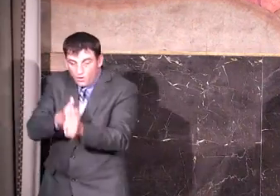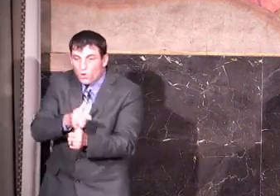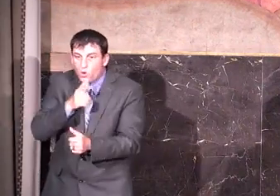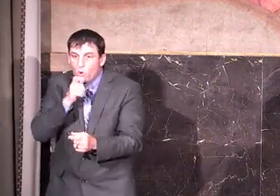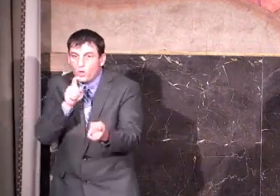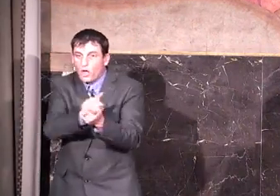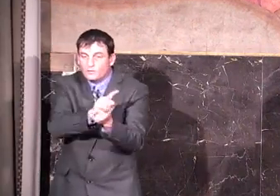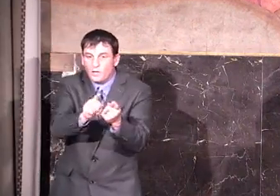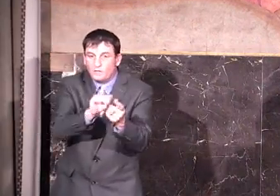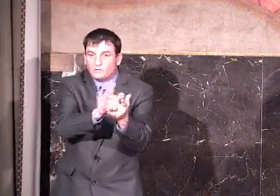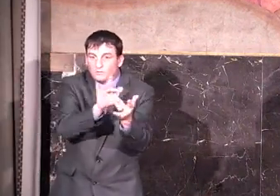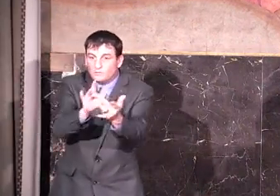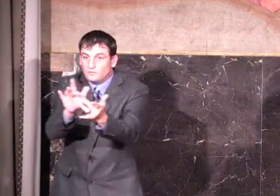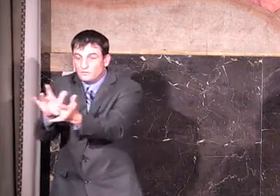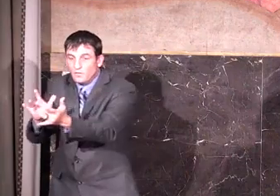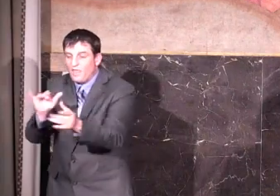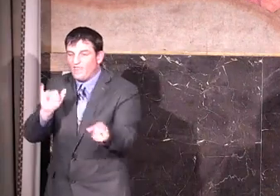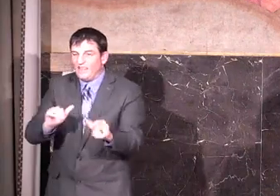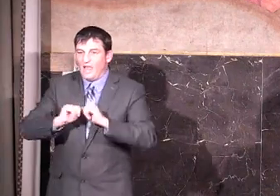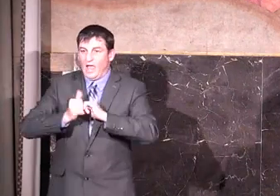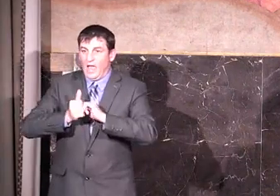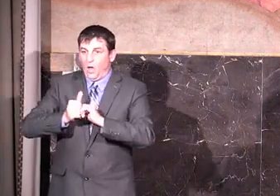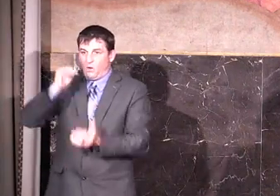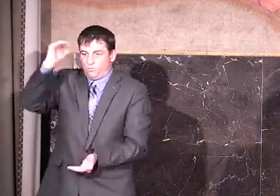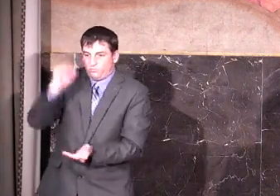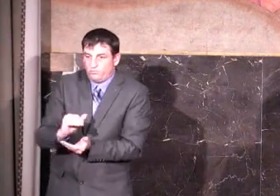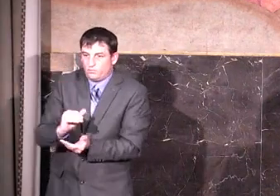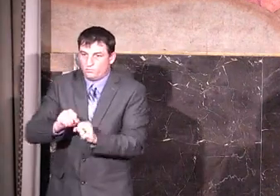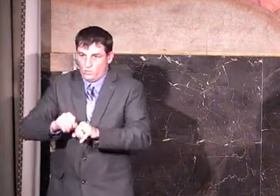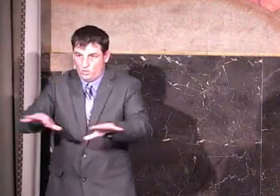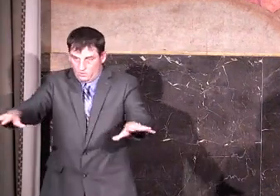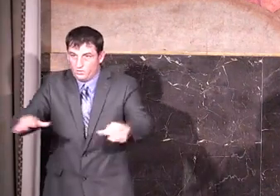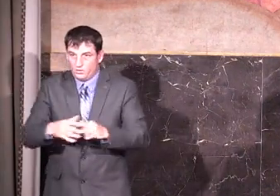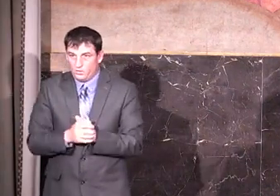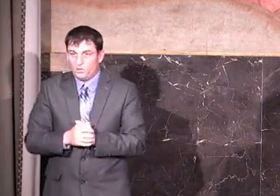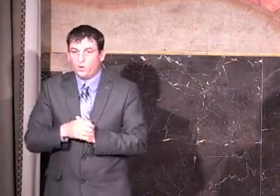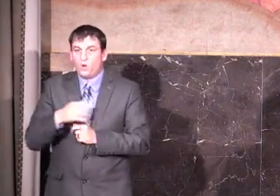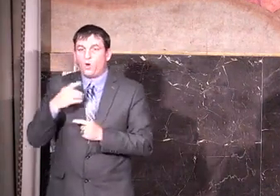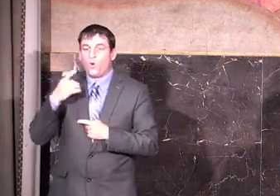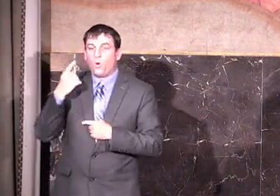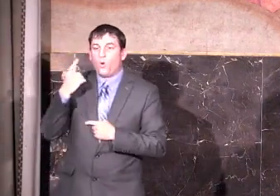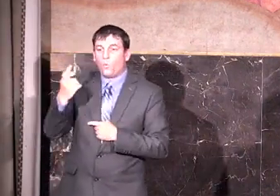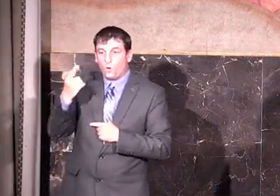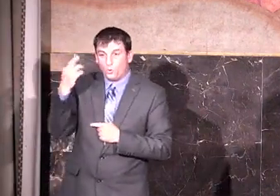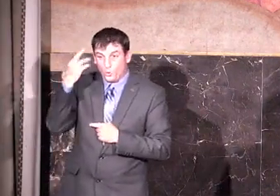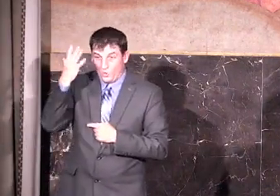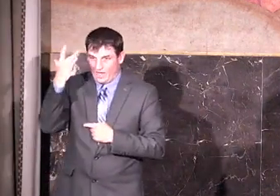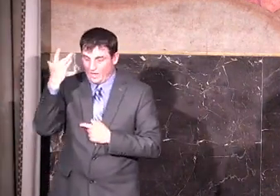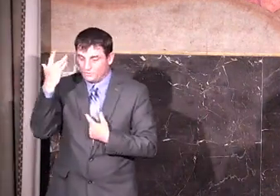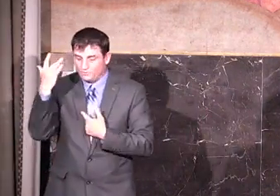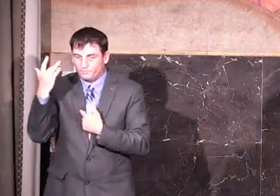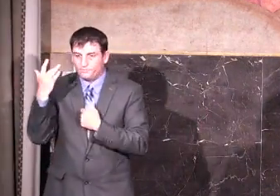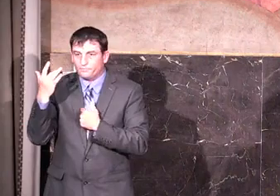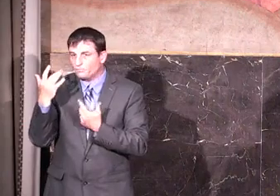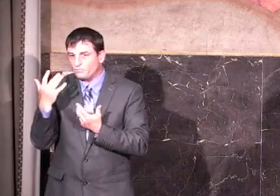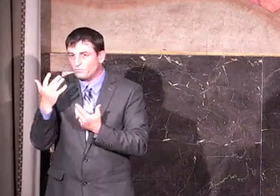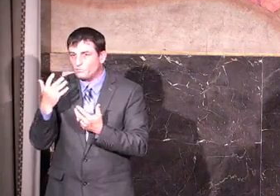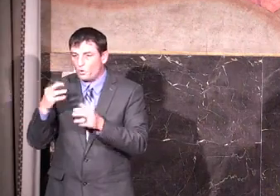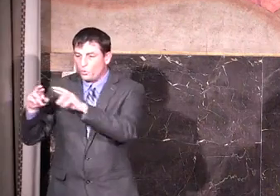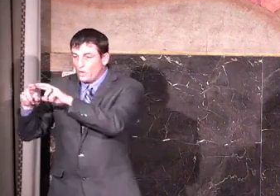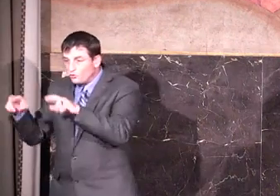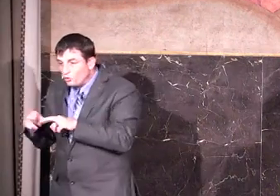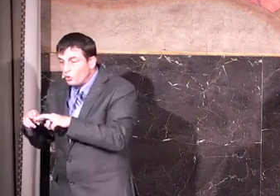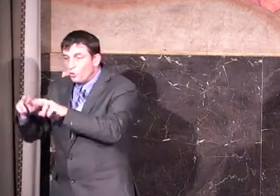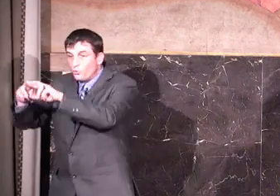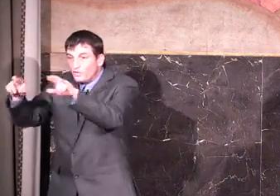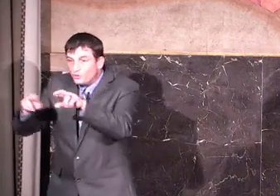keep a lid on cases. One of the reasons why I did not consider a regional or parish by parish approach